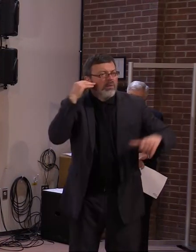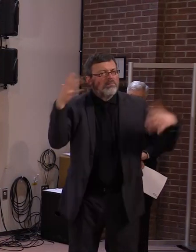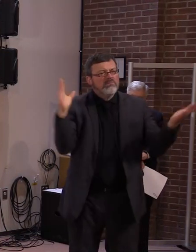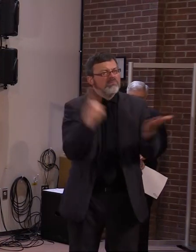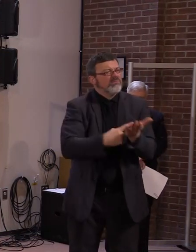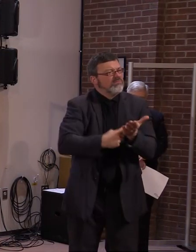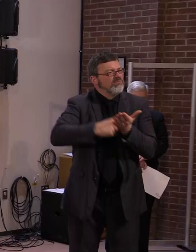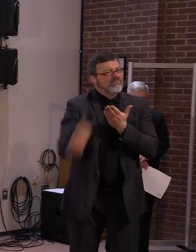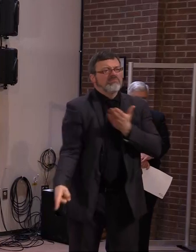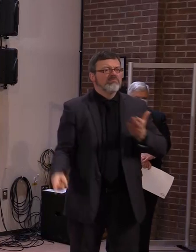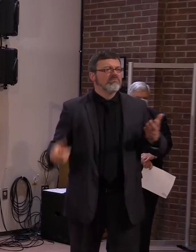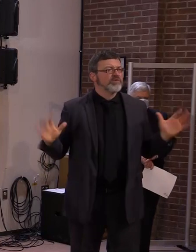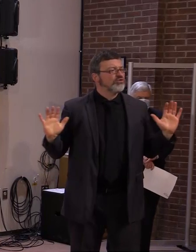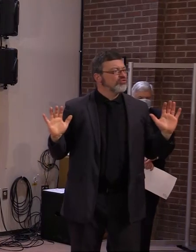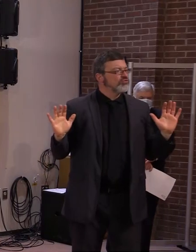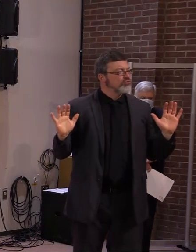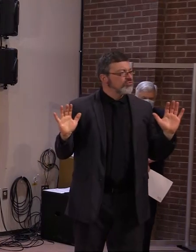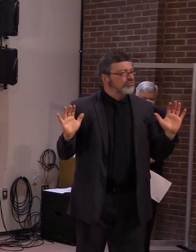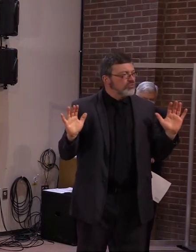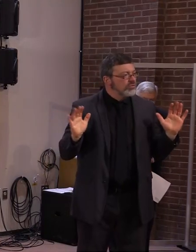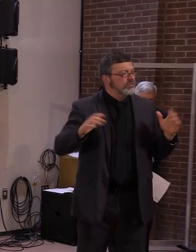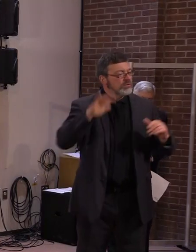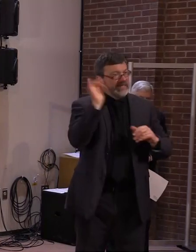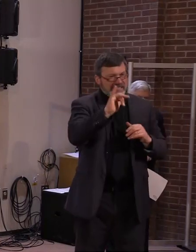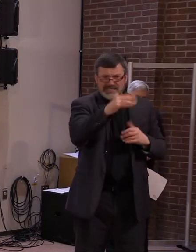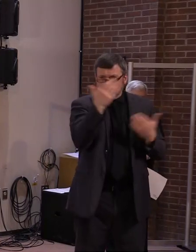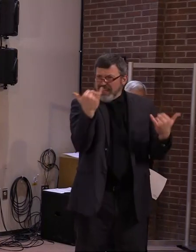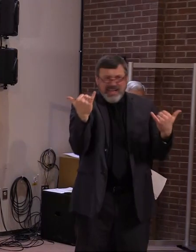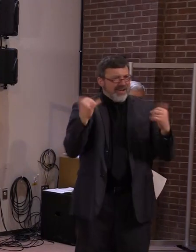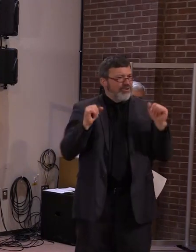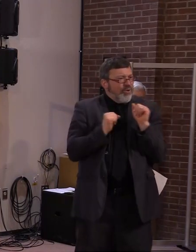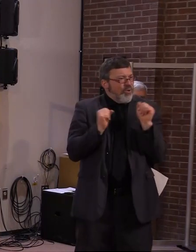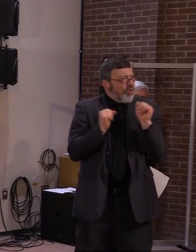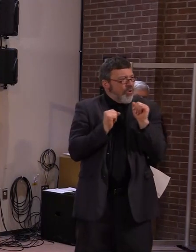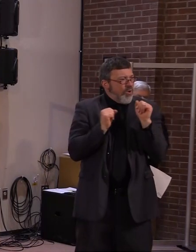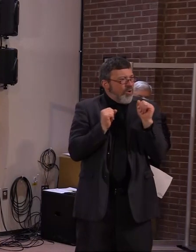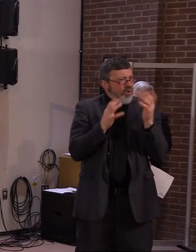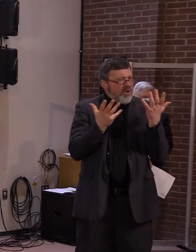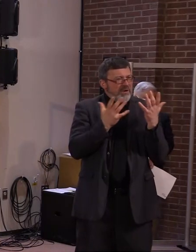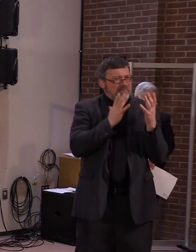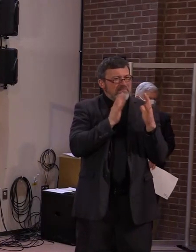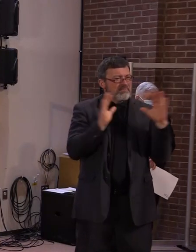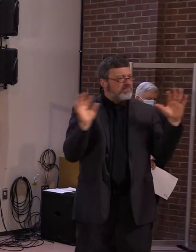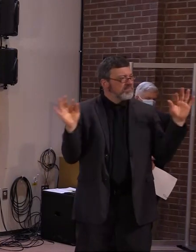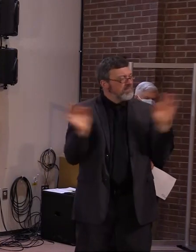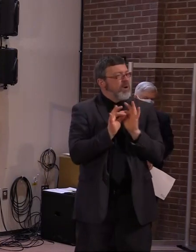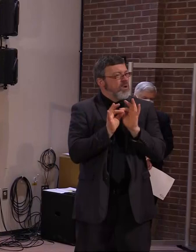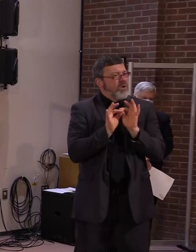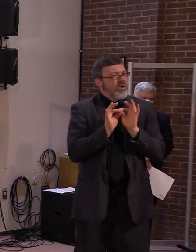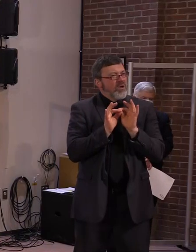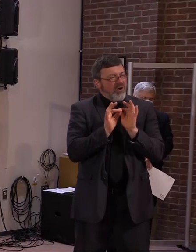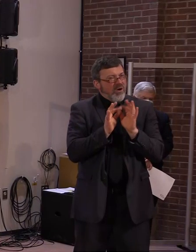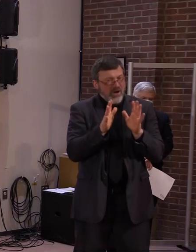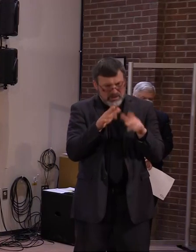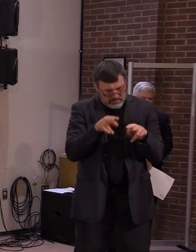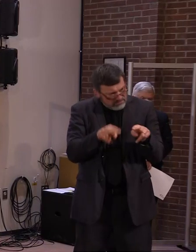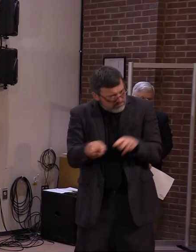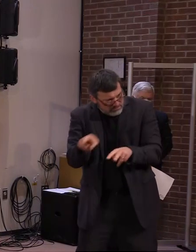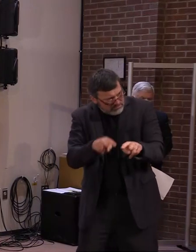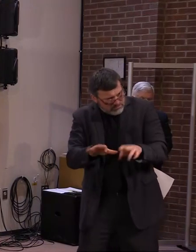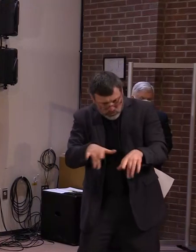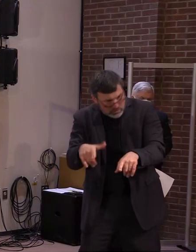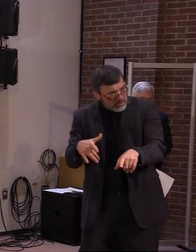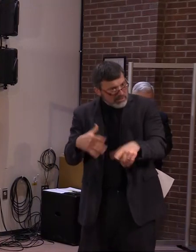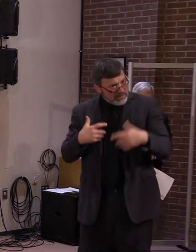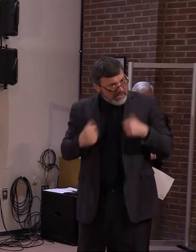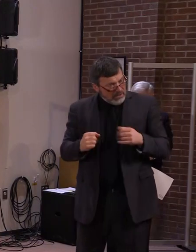But it's critically important that you do so our schools can stay open. Vaccination for students aged 5 through 11 will